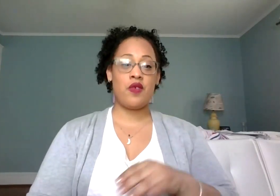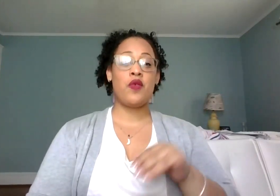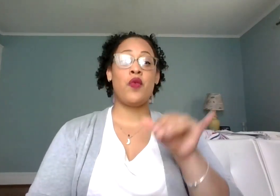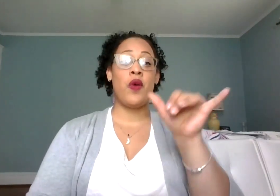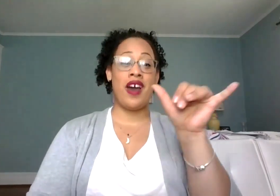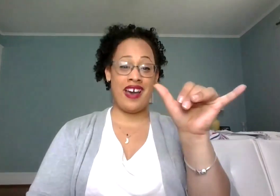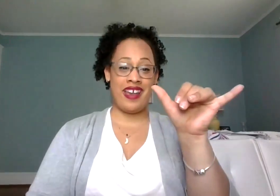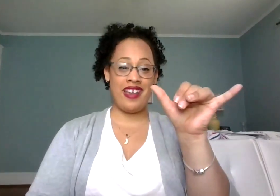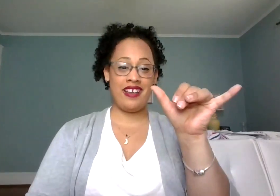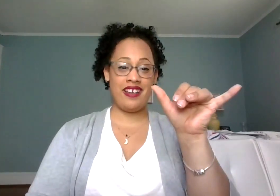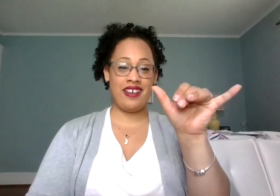Y.